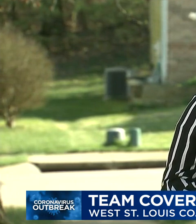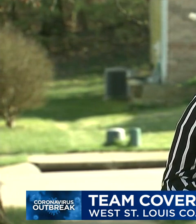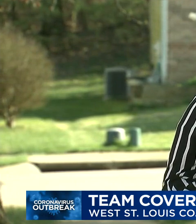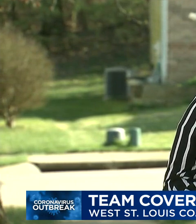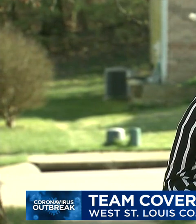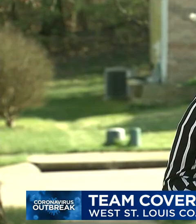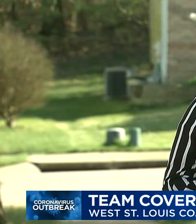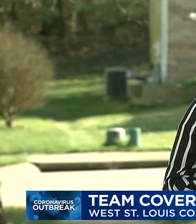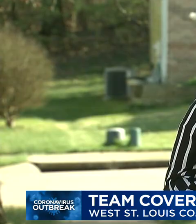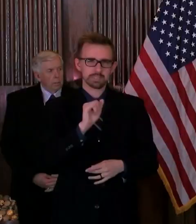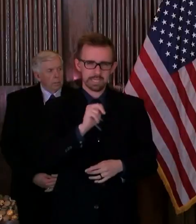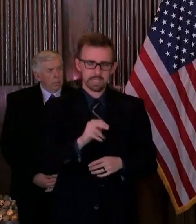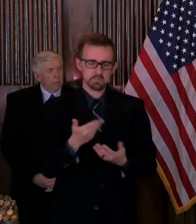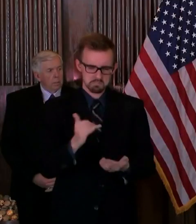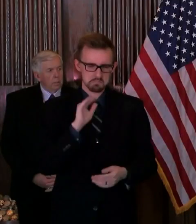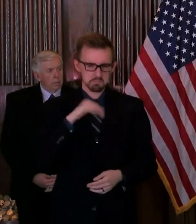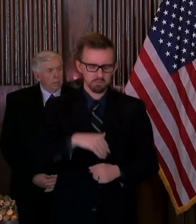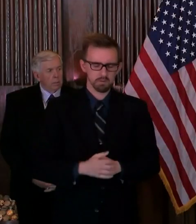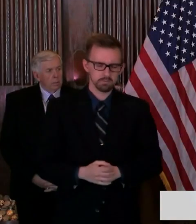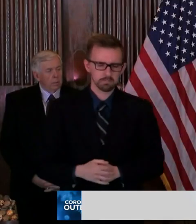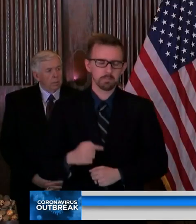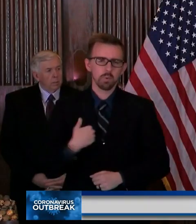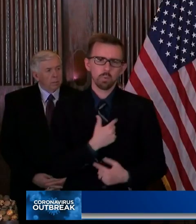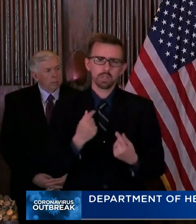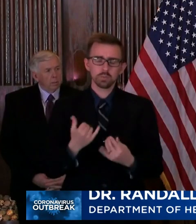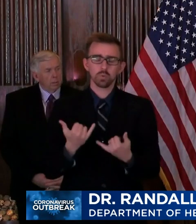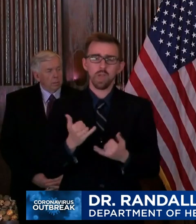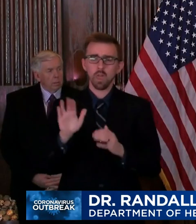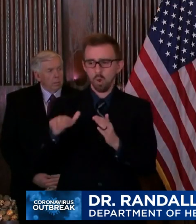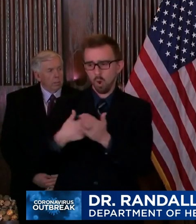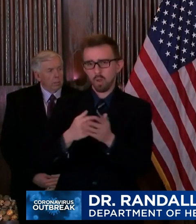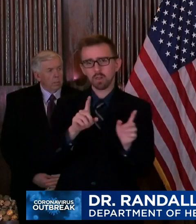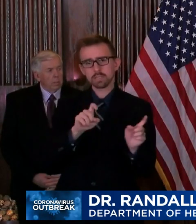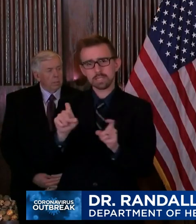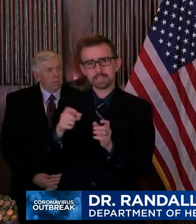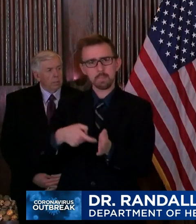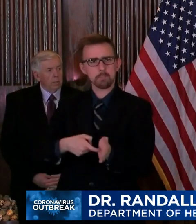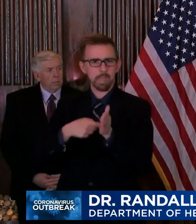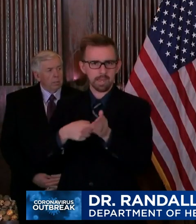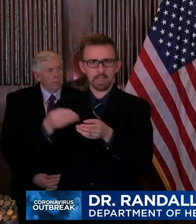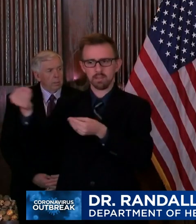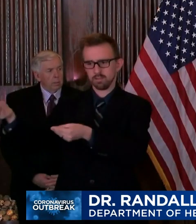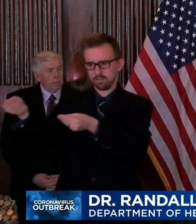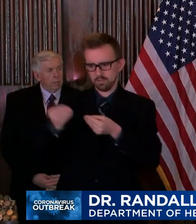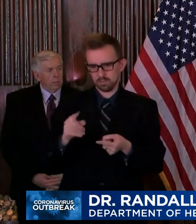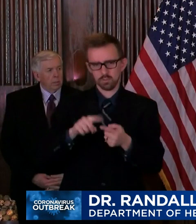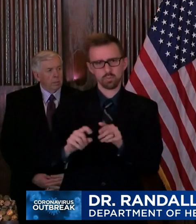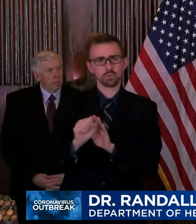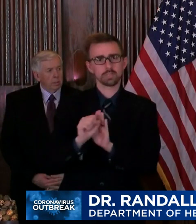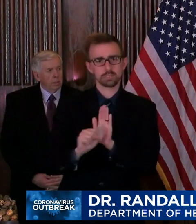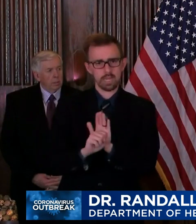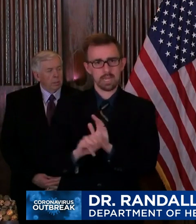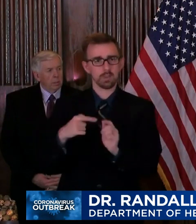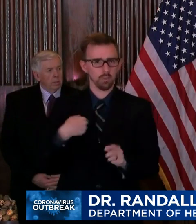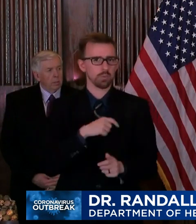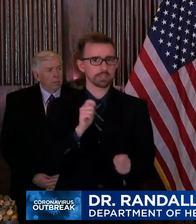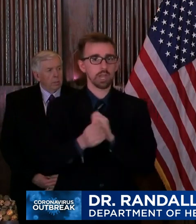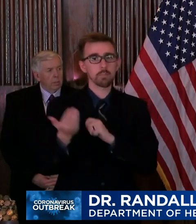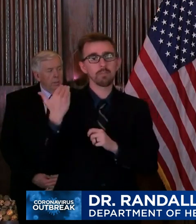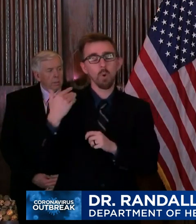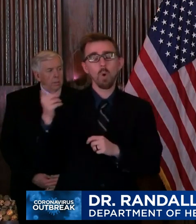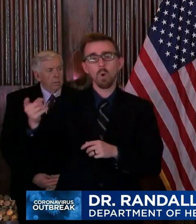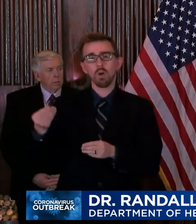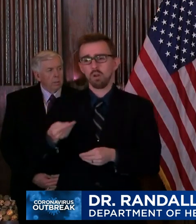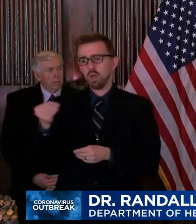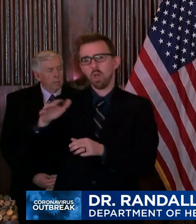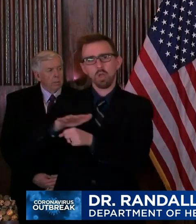was asked. Take a listen. What we've done now is that all testing is mandated to come into the state. That's a change. It used to come into the